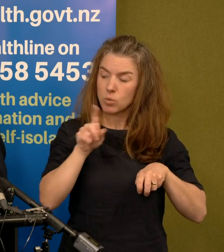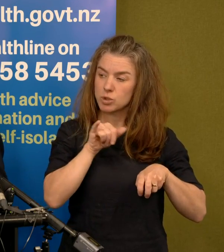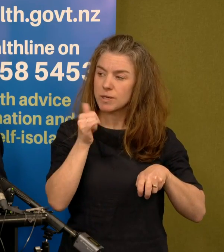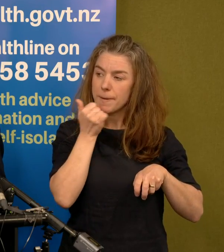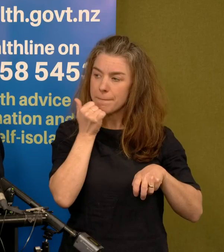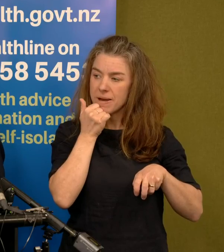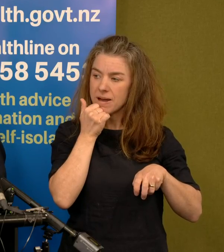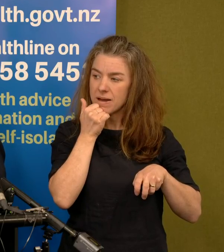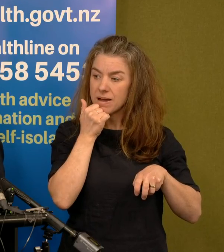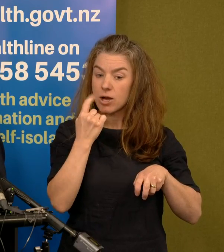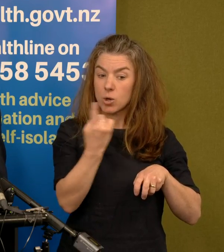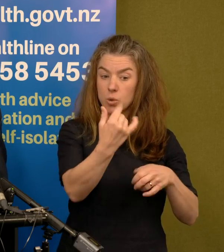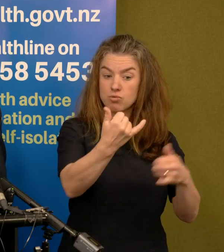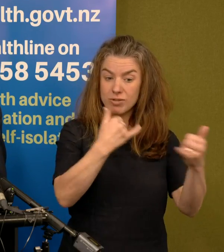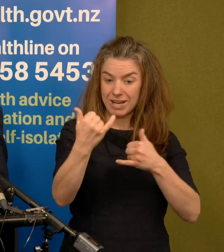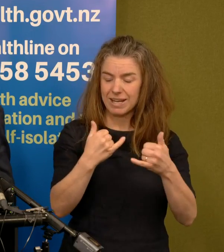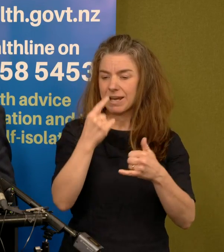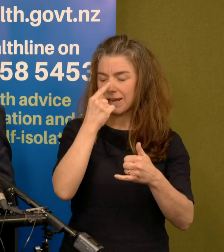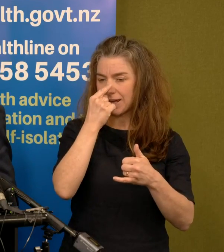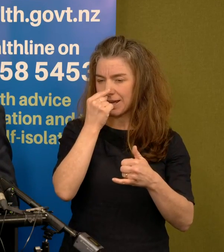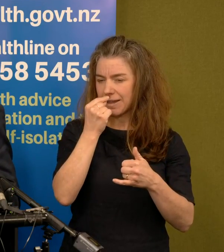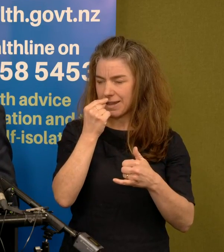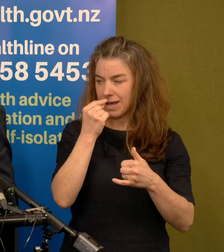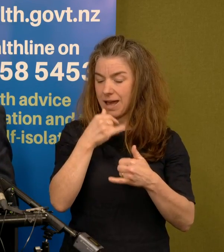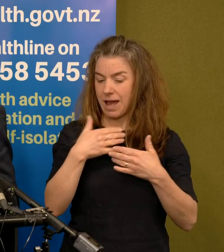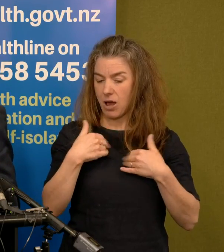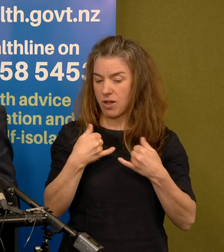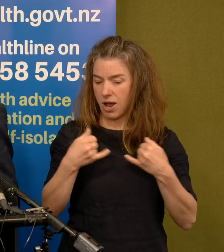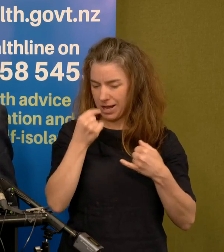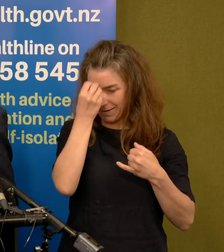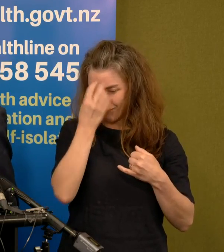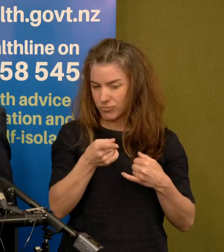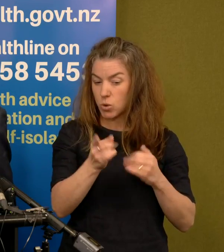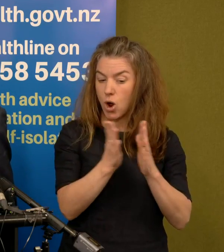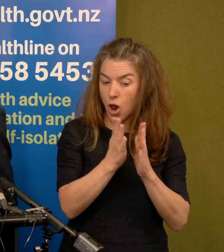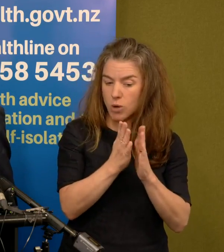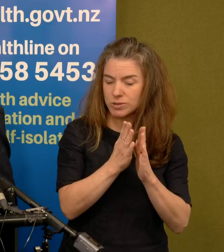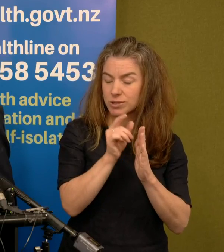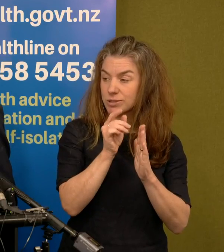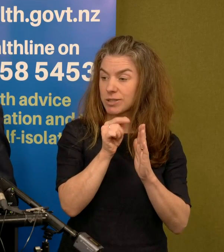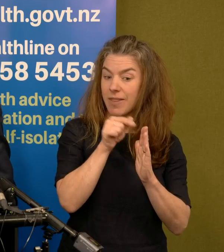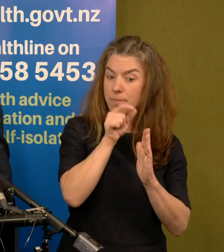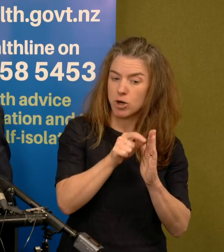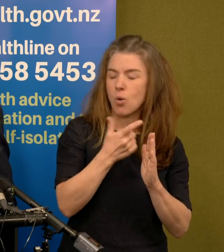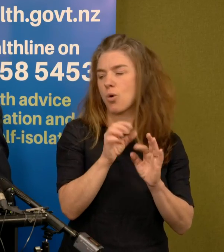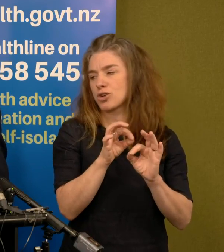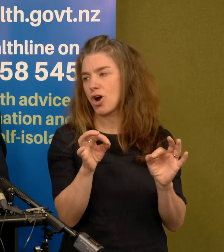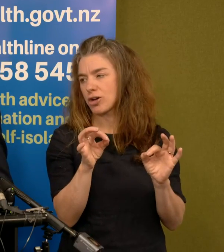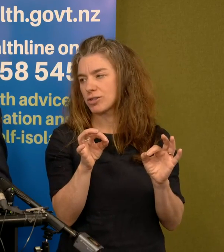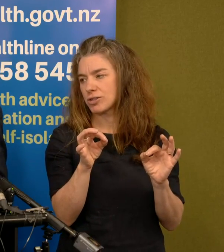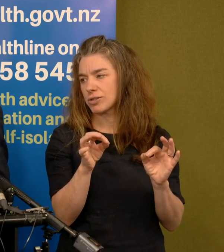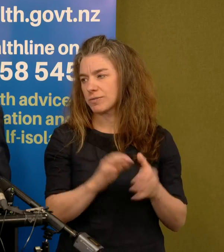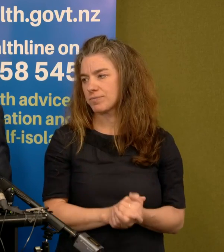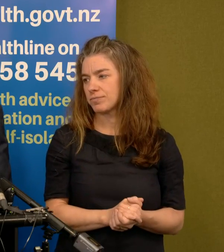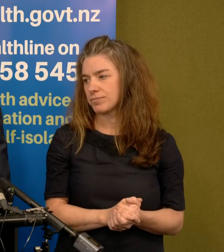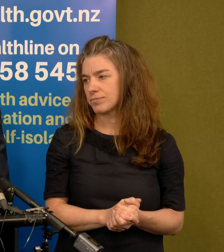in, and anyone who rings in, they'll be able to let them know whether they are a close contact, and then they'll be referred to the public health unit or a casual contact